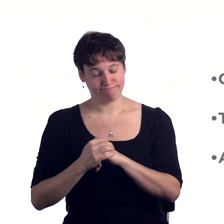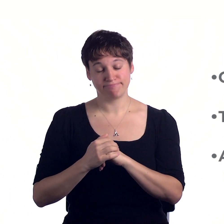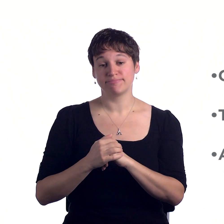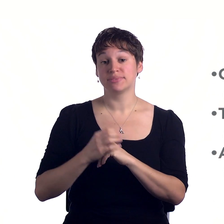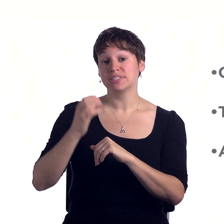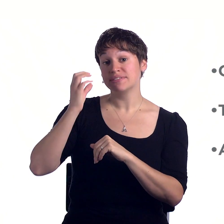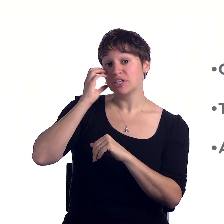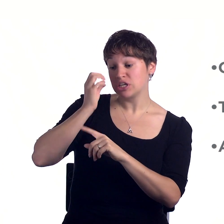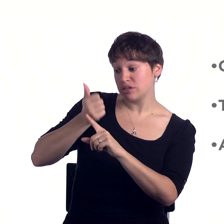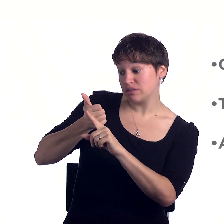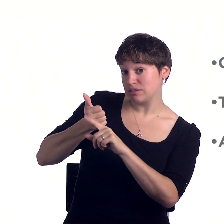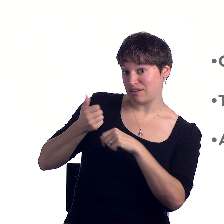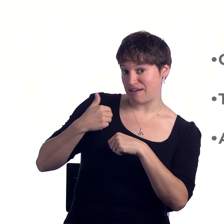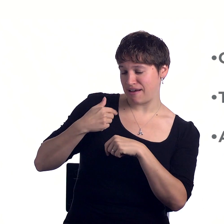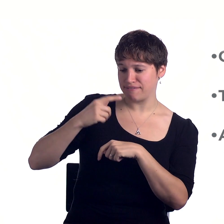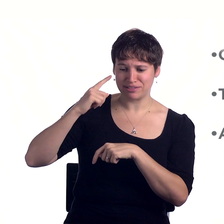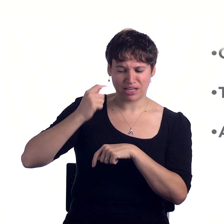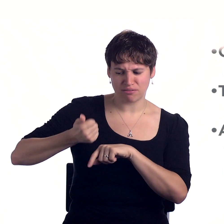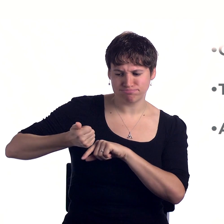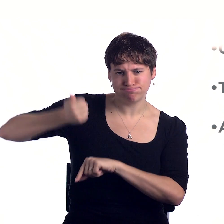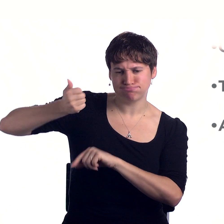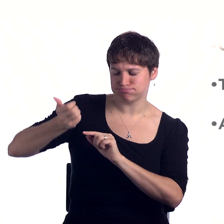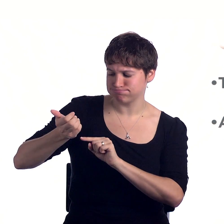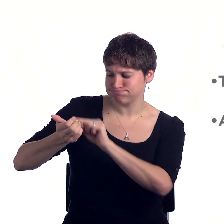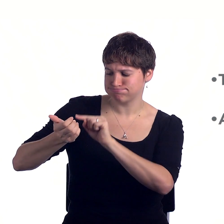telephone handset amplifiers,